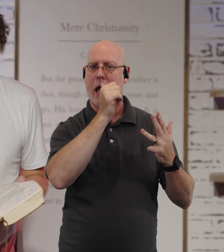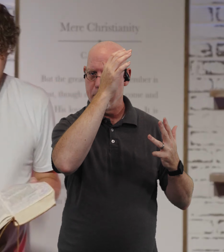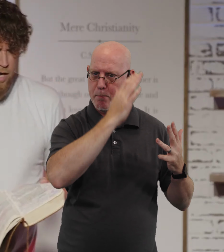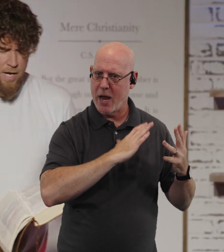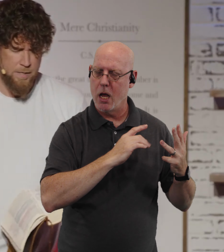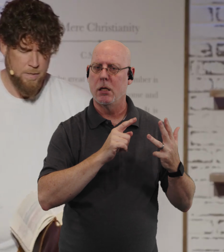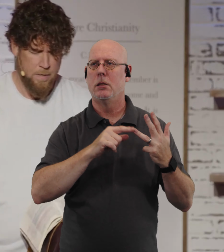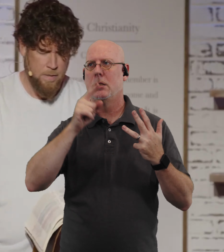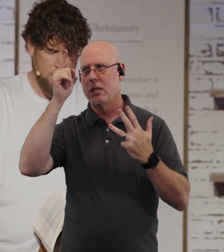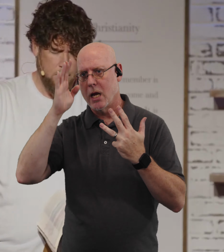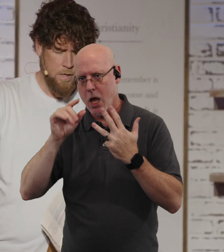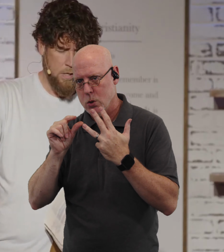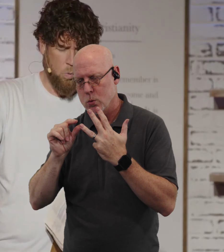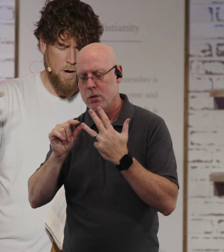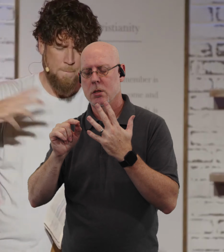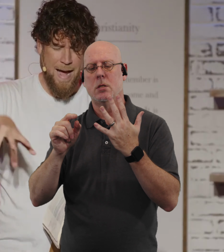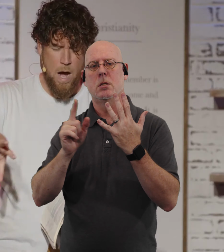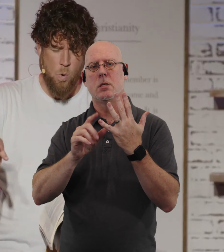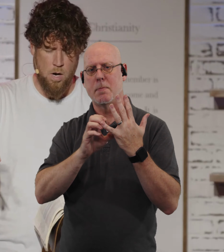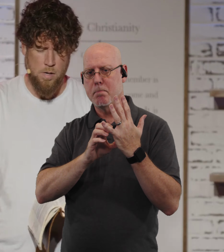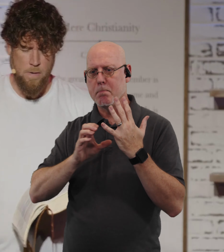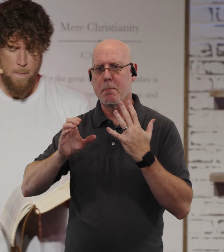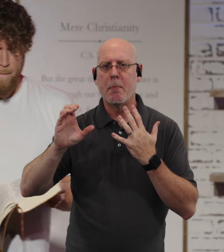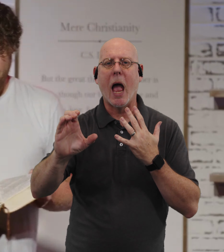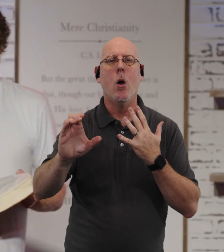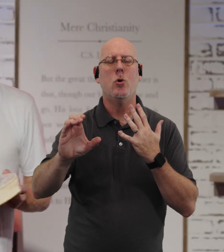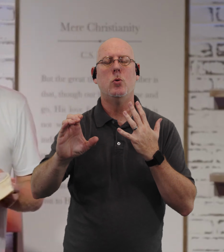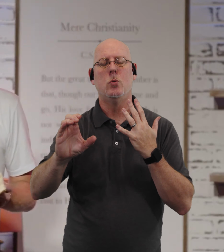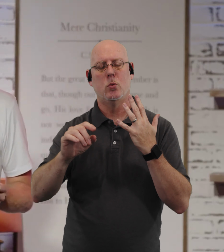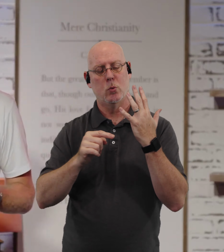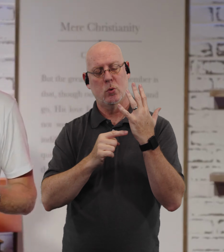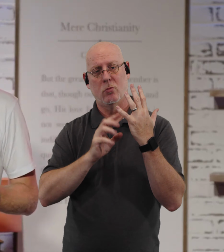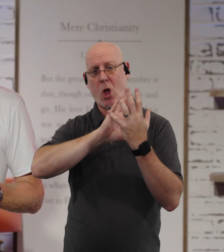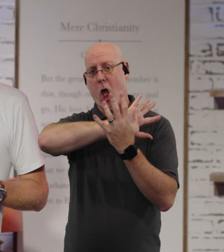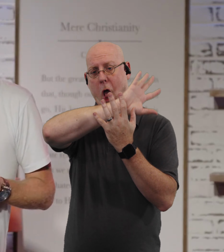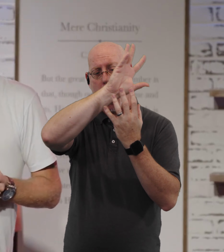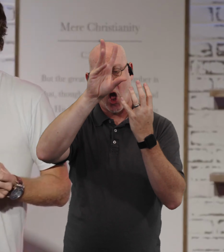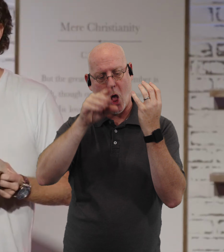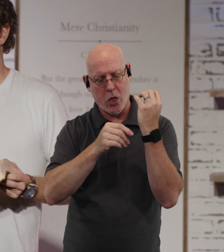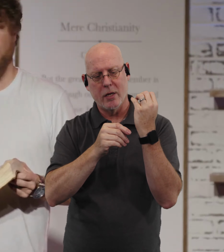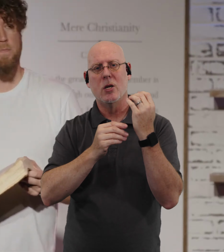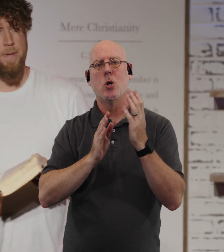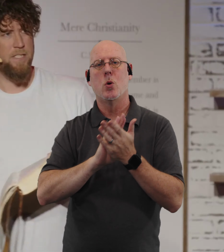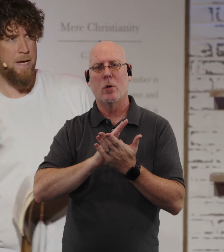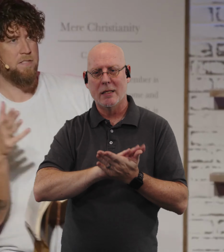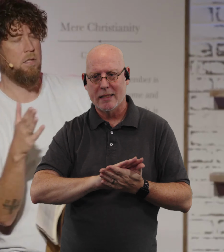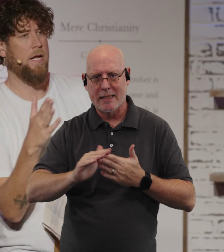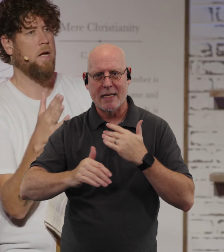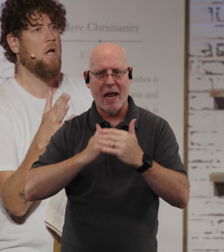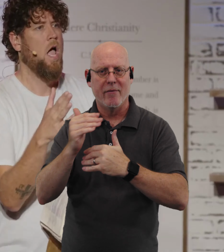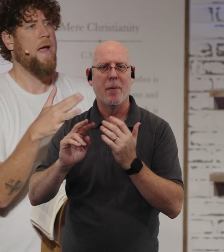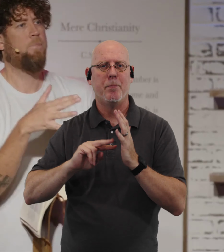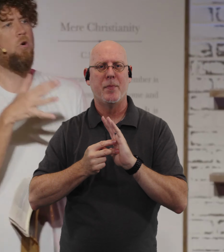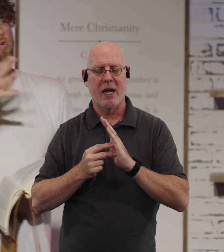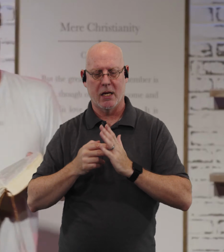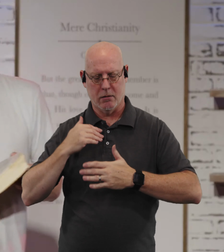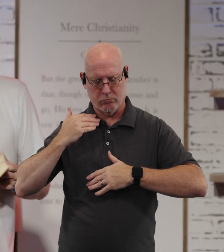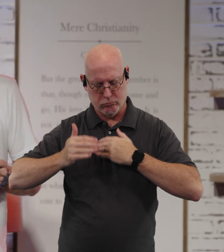the word of God, the word empowered. And all of this brings about sanctification, which means basically